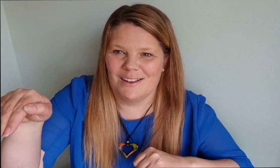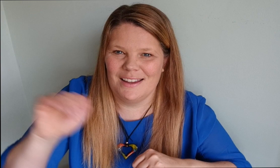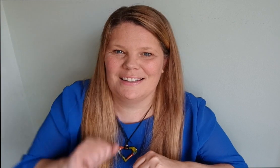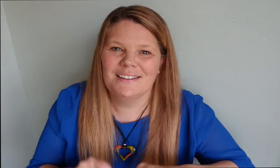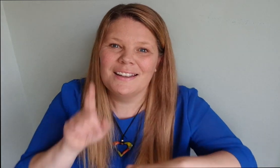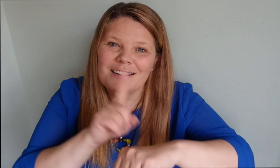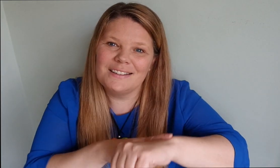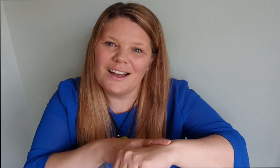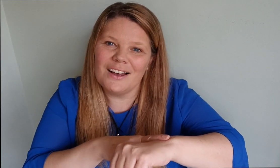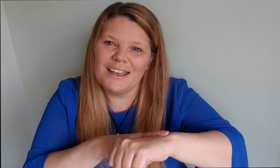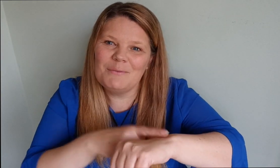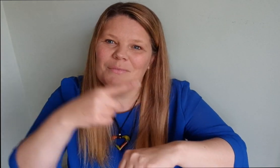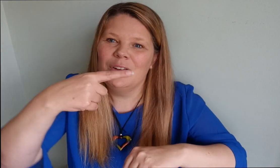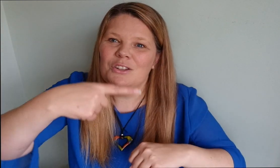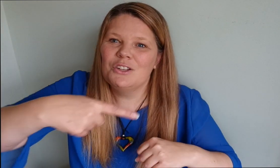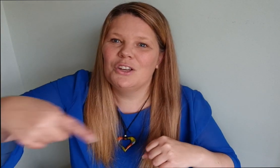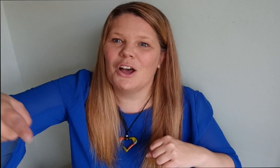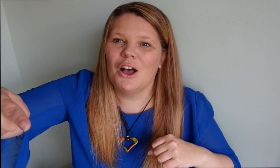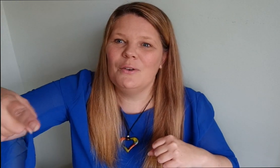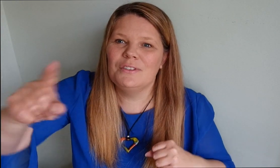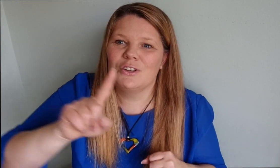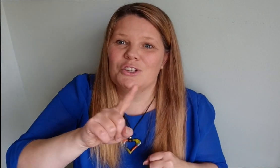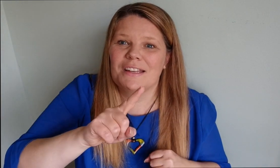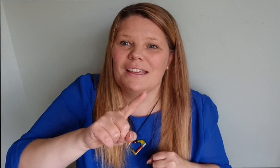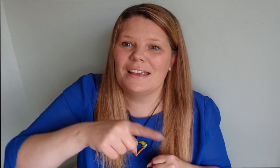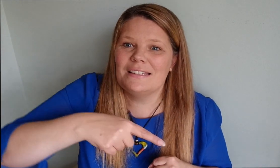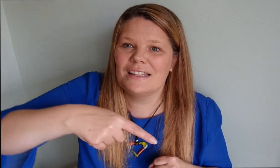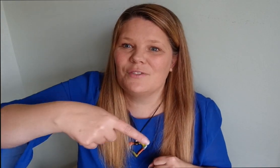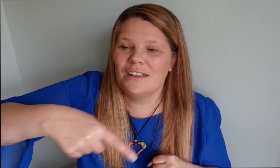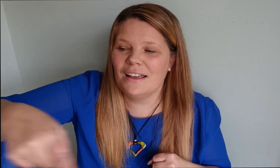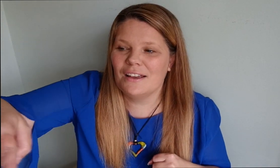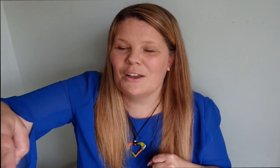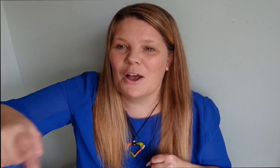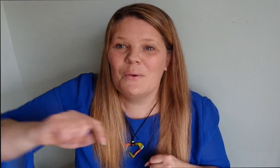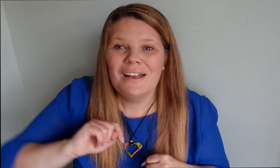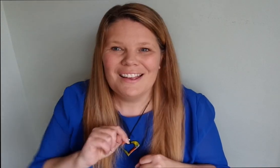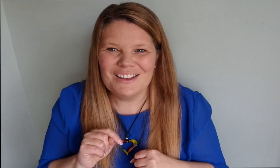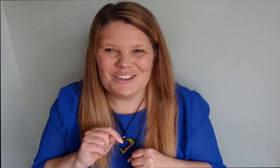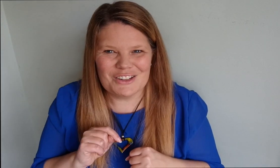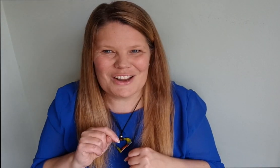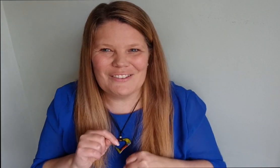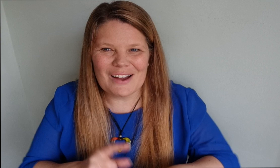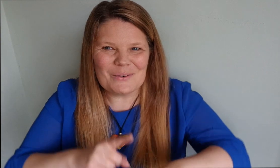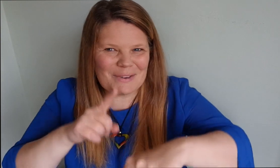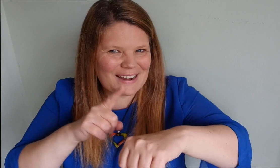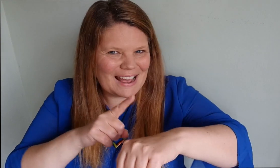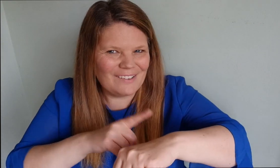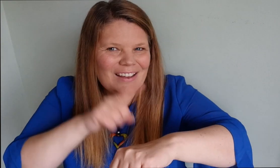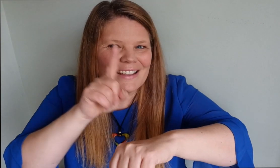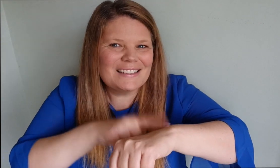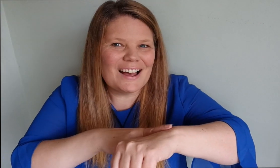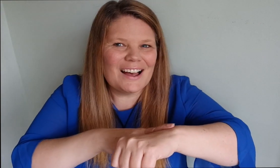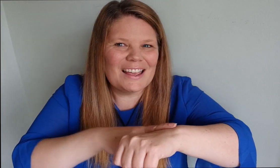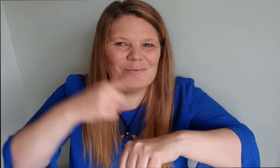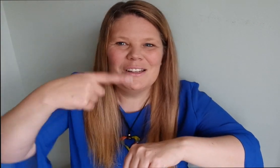outside. Time to go. So you just take your index finger, go. You should know that one by now. Time to